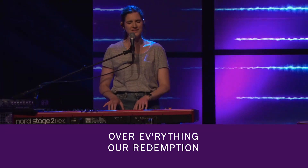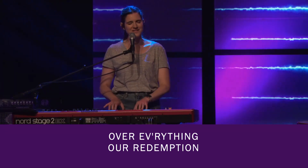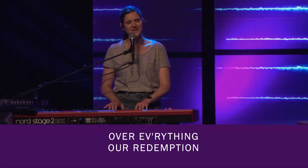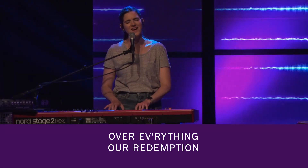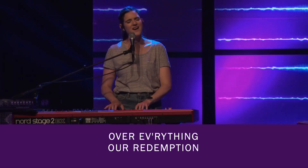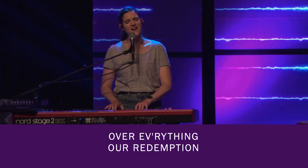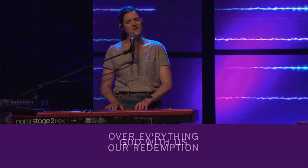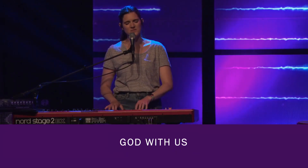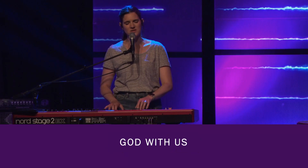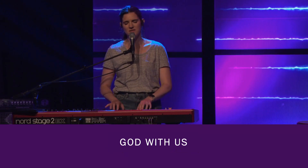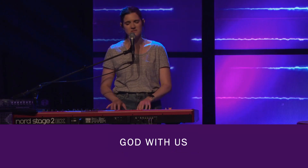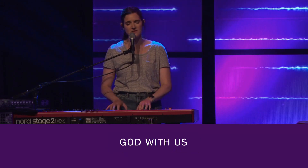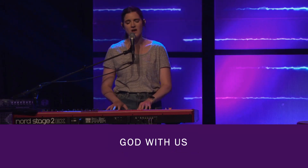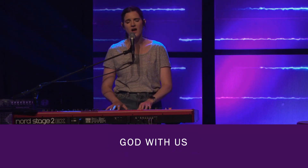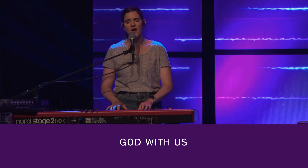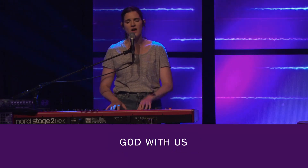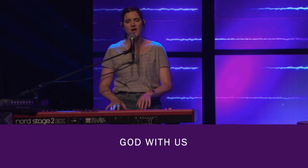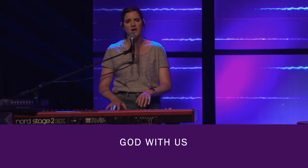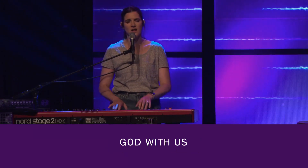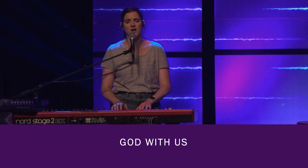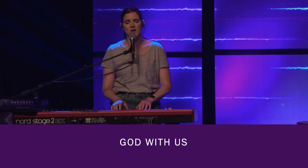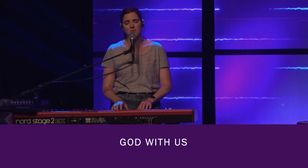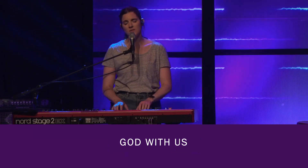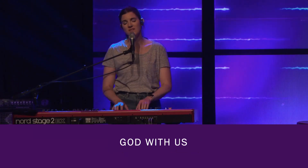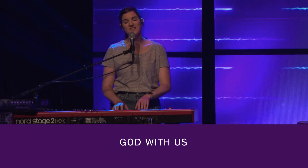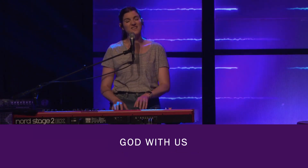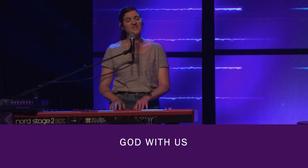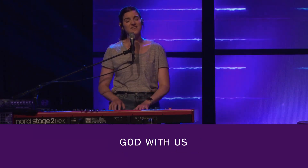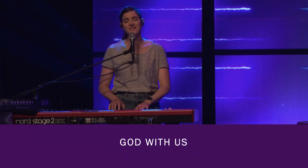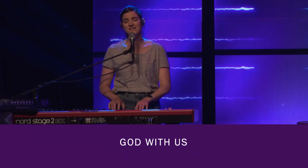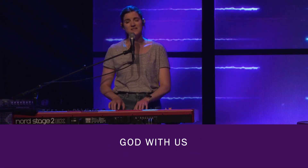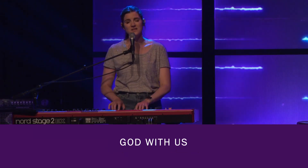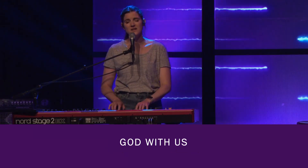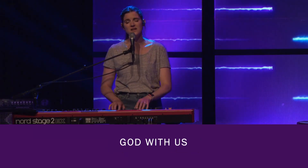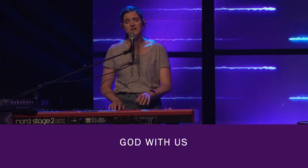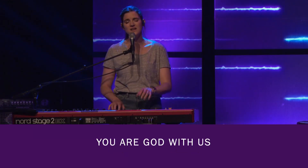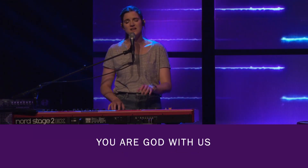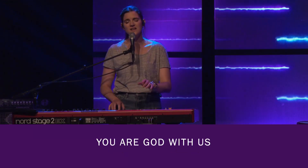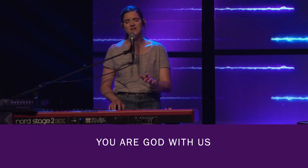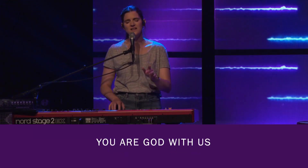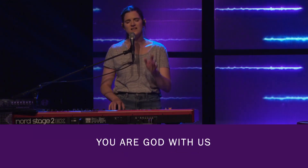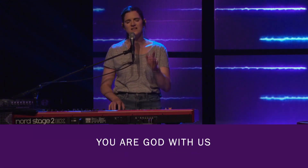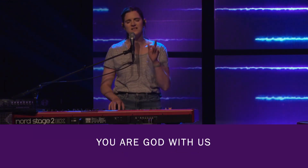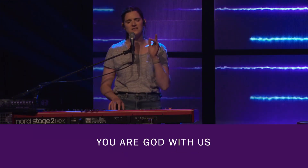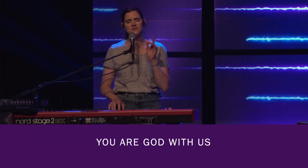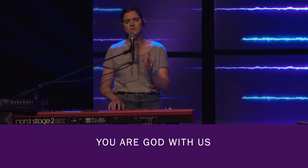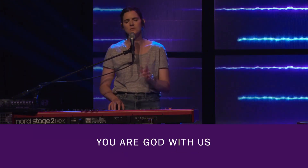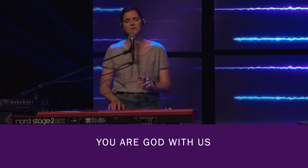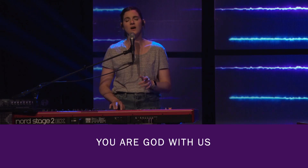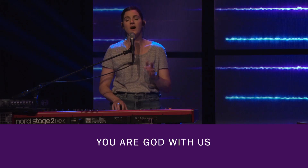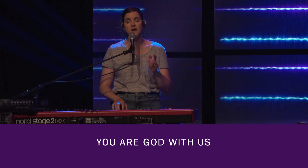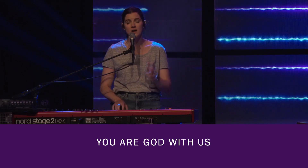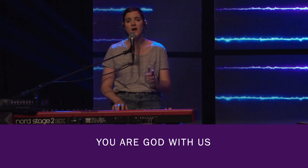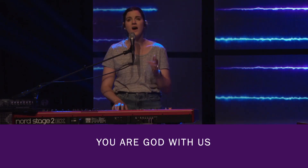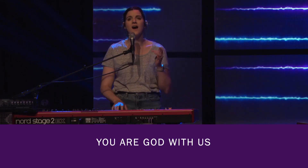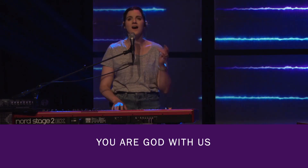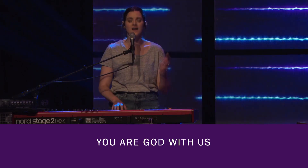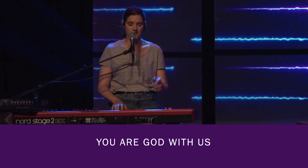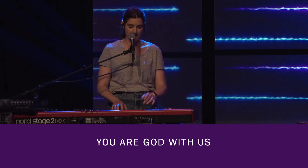our redemption, God with us. You